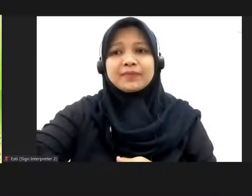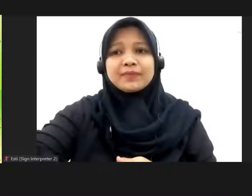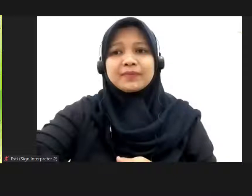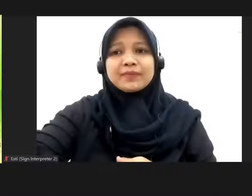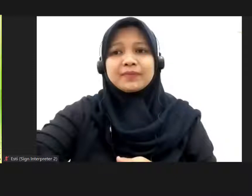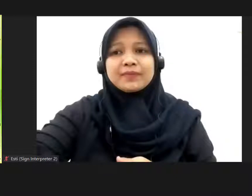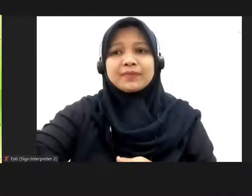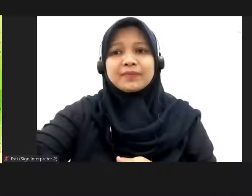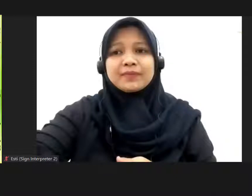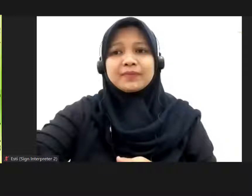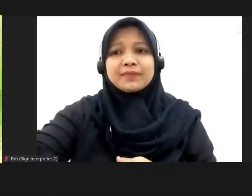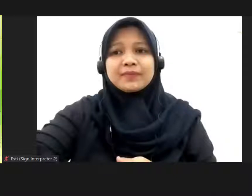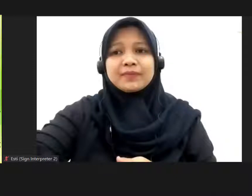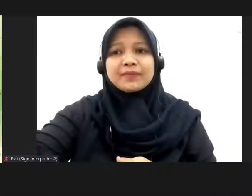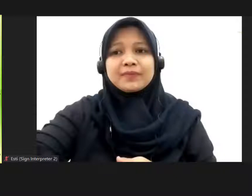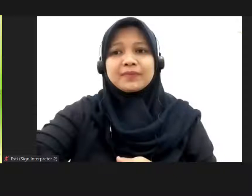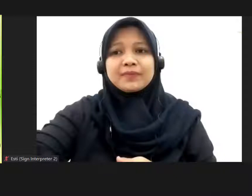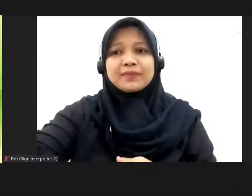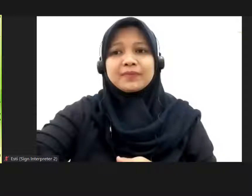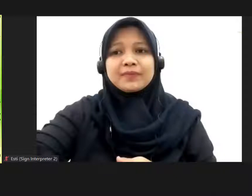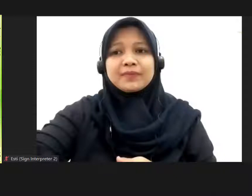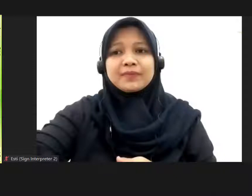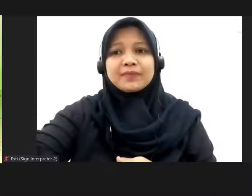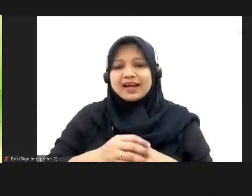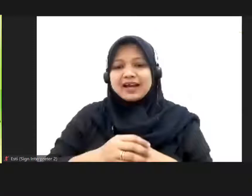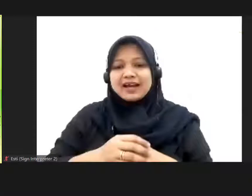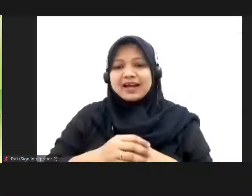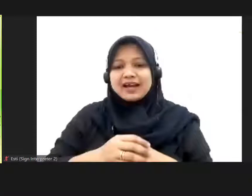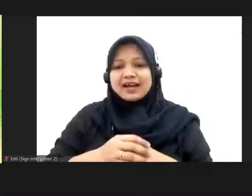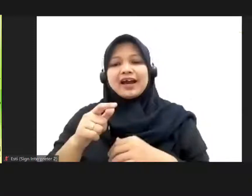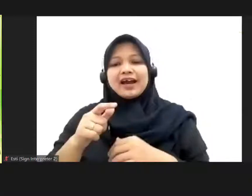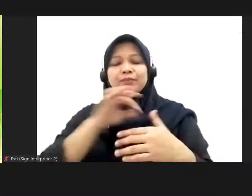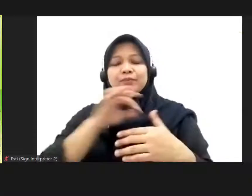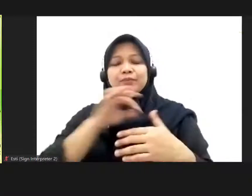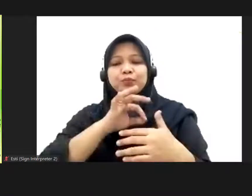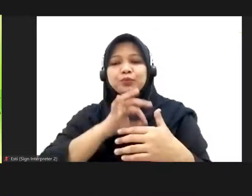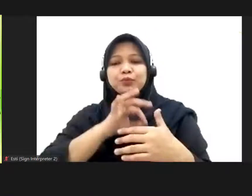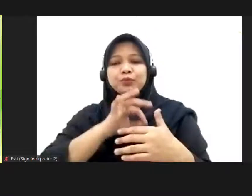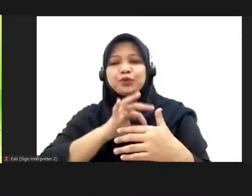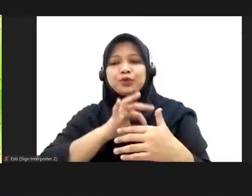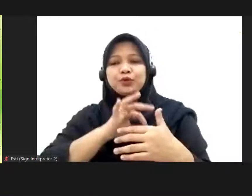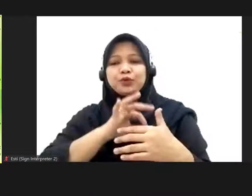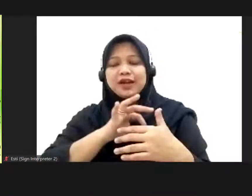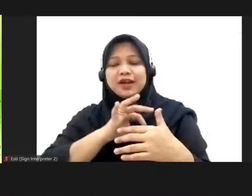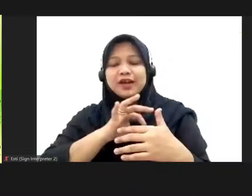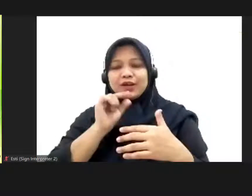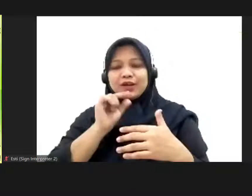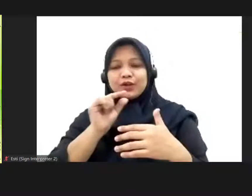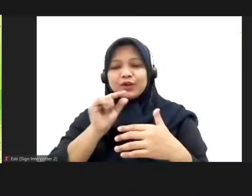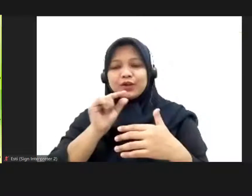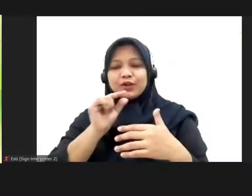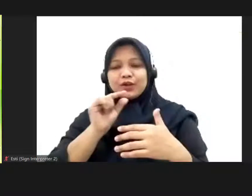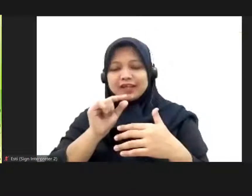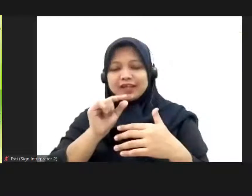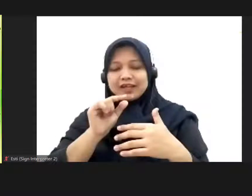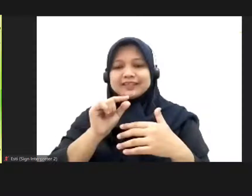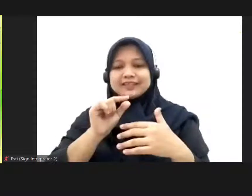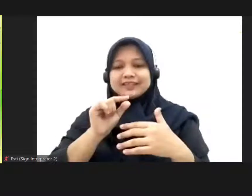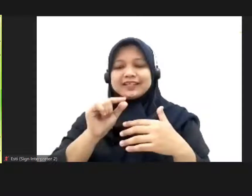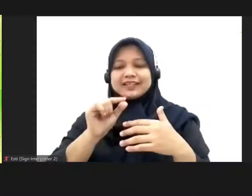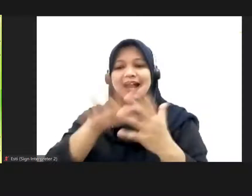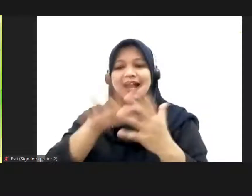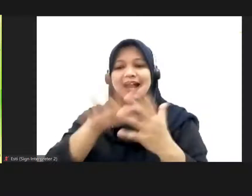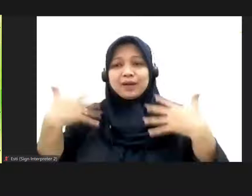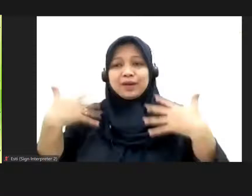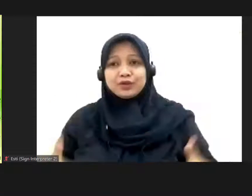systematic coordination with the shared value that we are doing this only for the humanitarian agenda. Having systematic